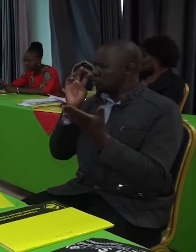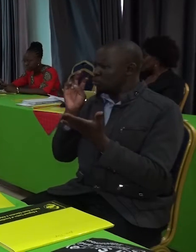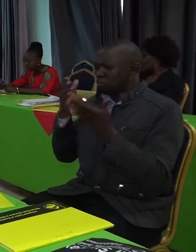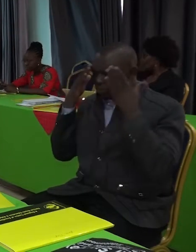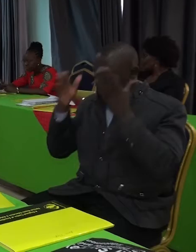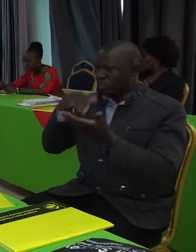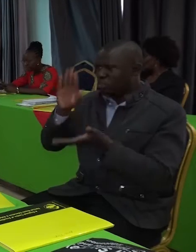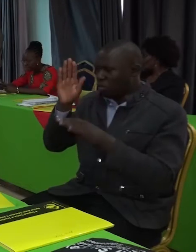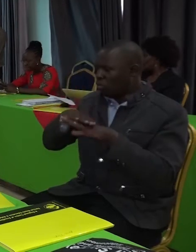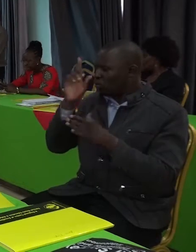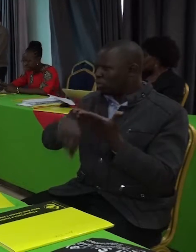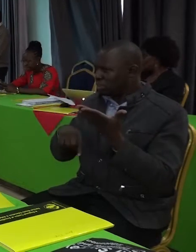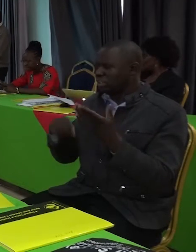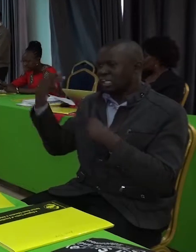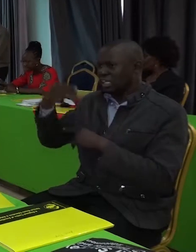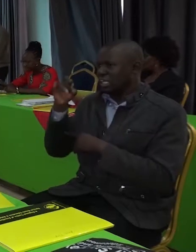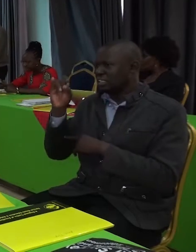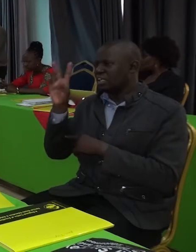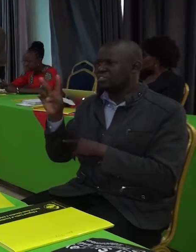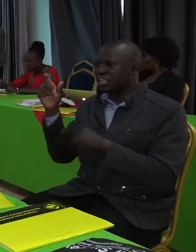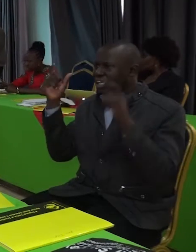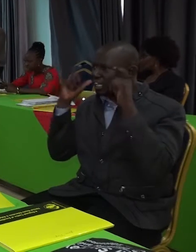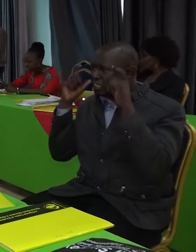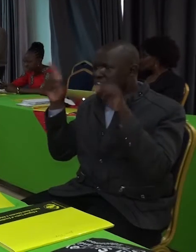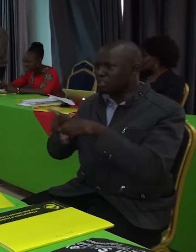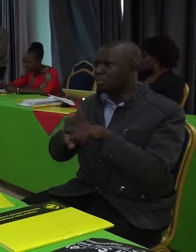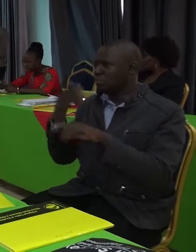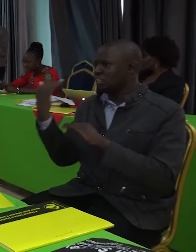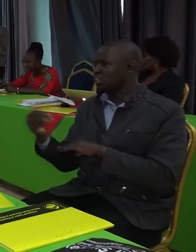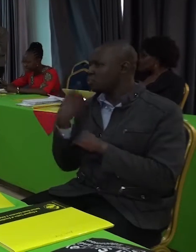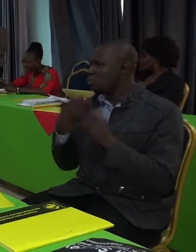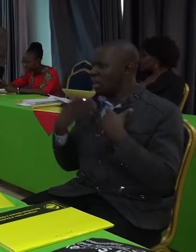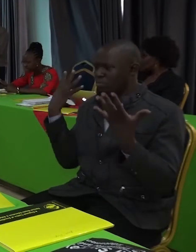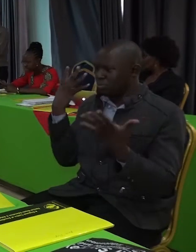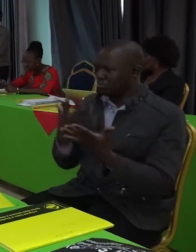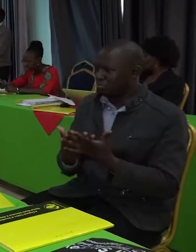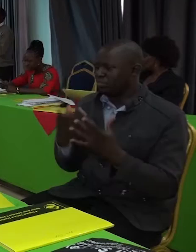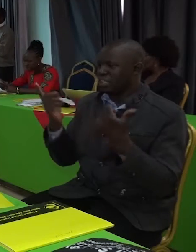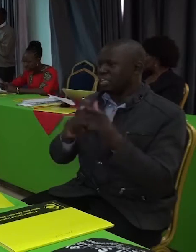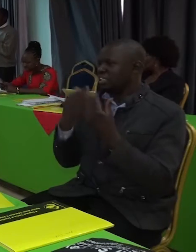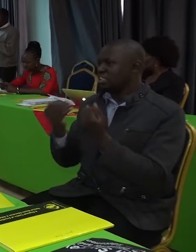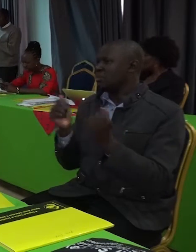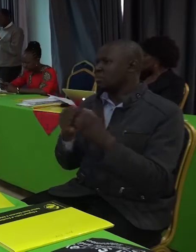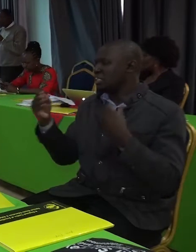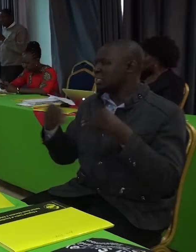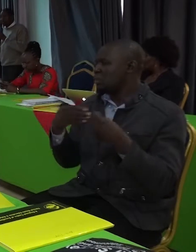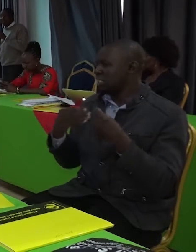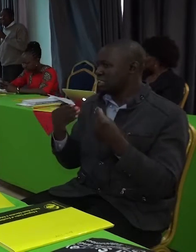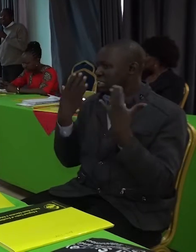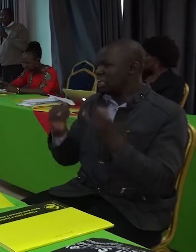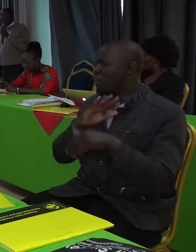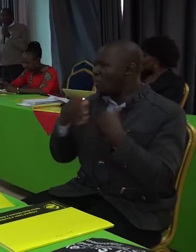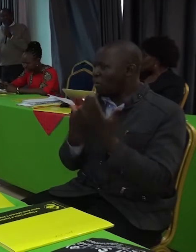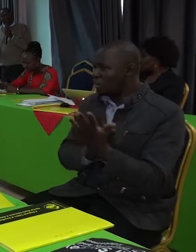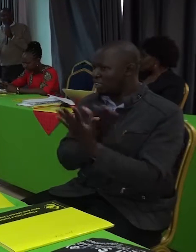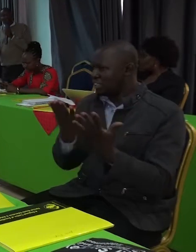context. The HIV/AIDS, the child prisoners, children with disabilities, and all those kinds of things. So they contextualized